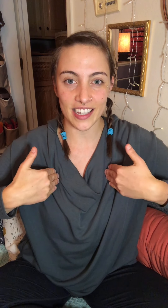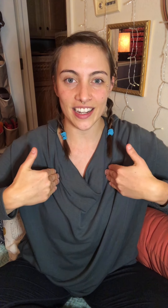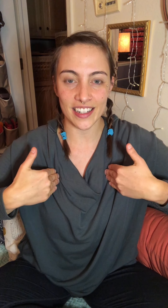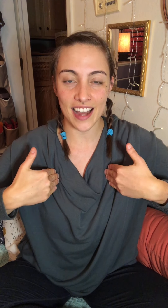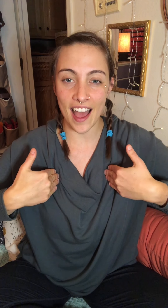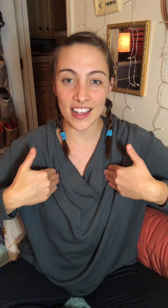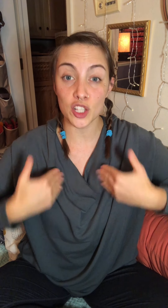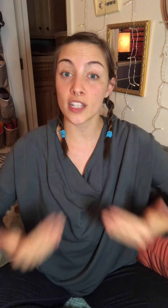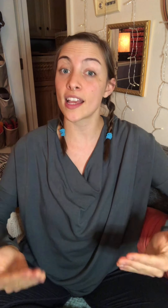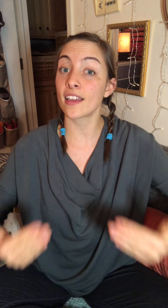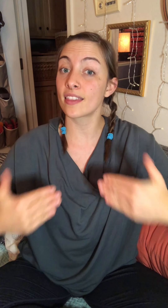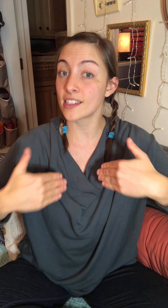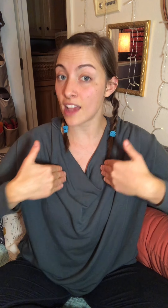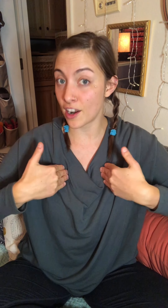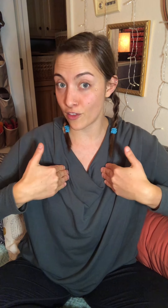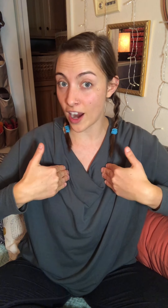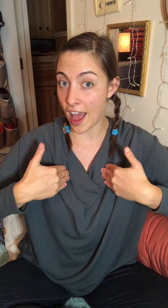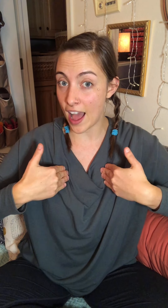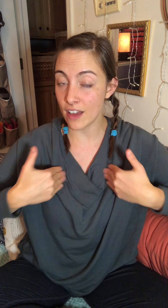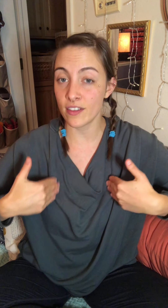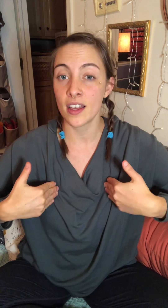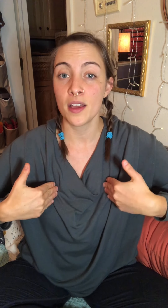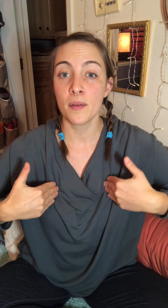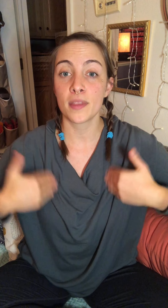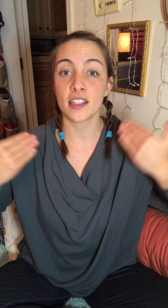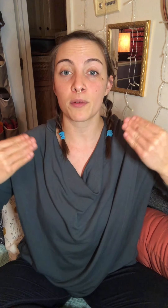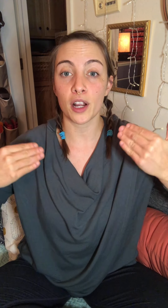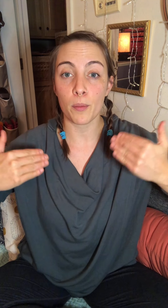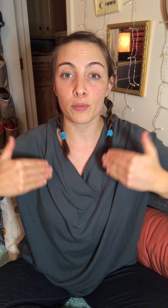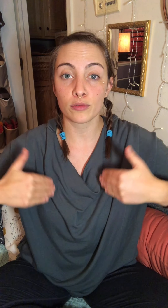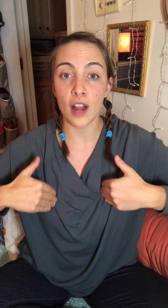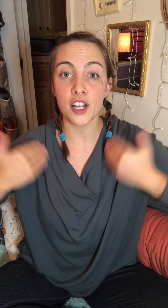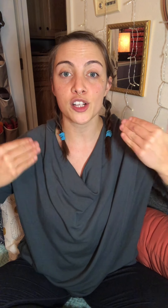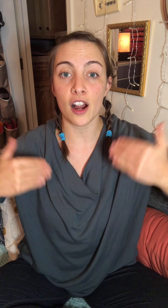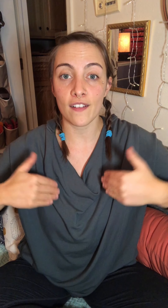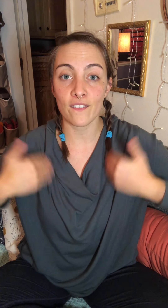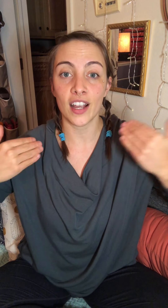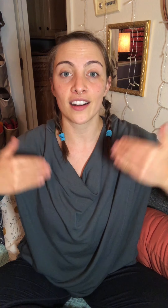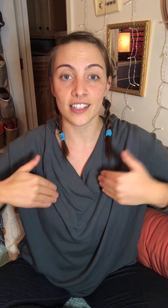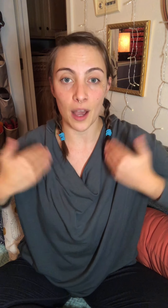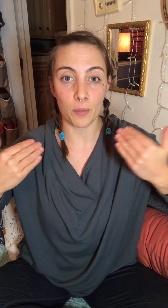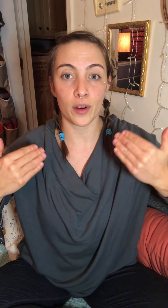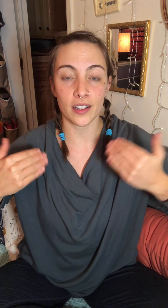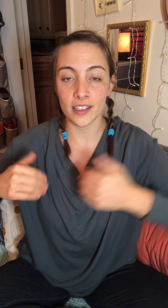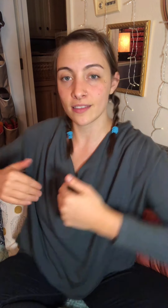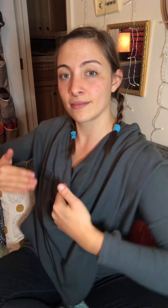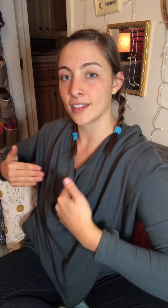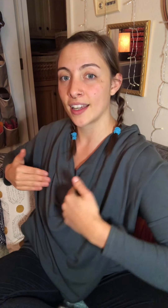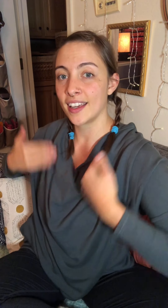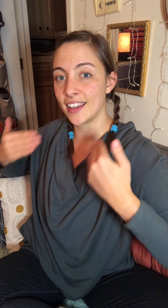your chest, just like the sign for have. This time we're going to brush our fingers upwards.